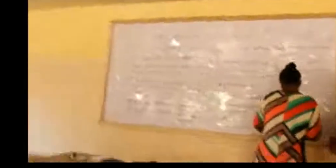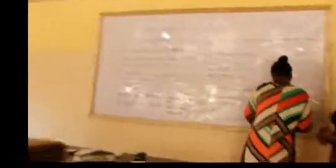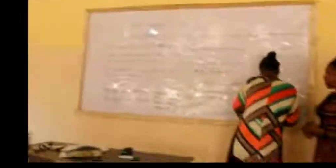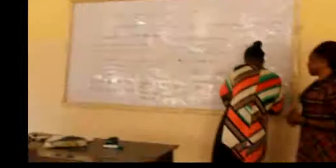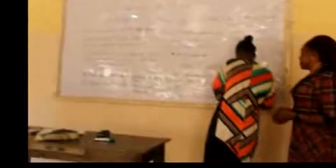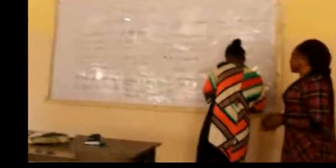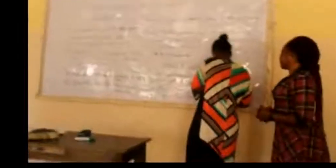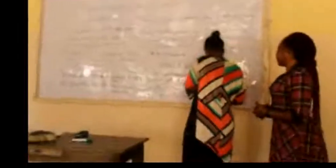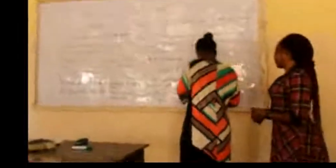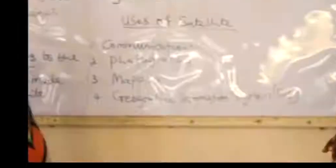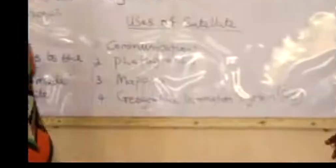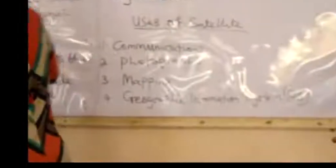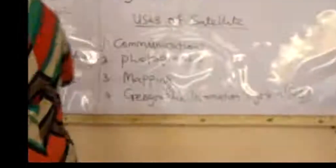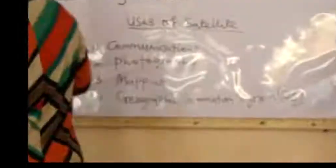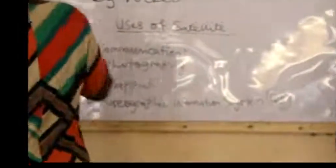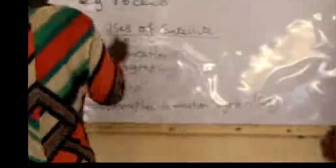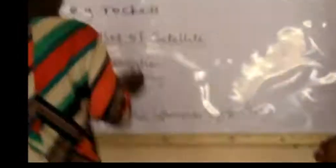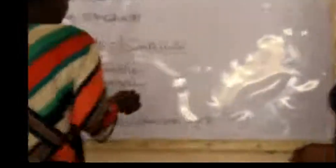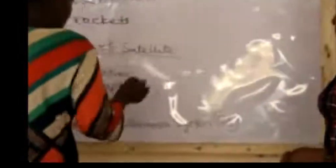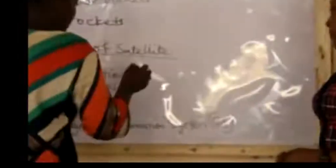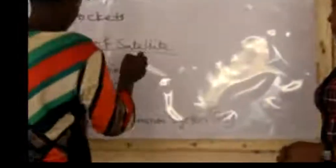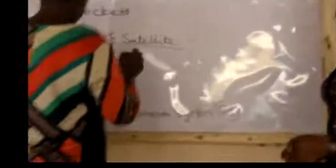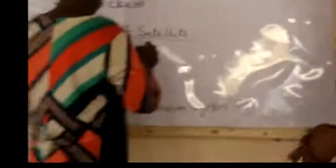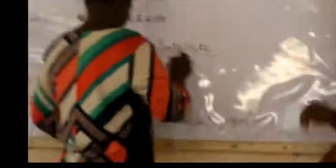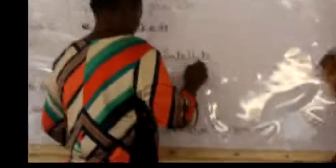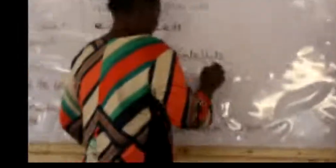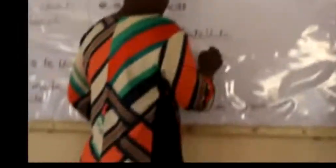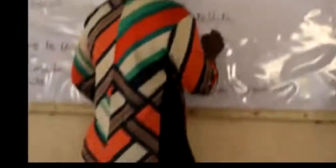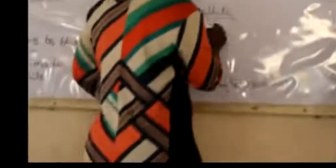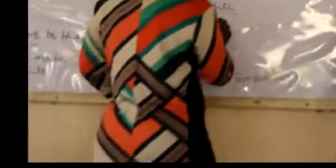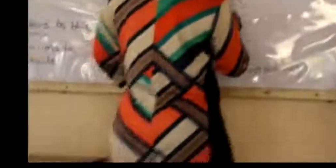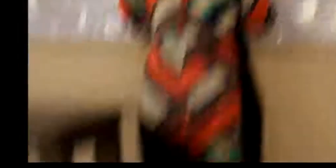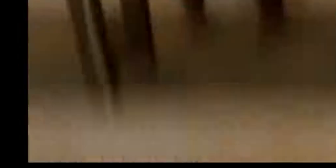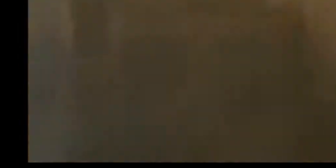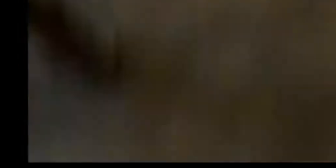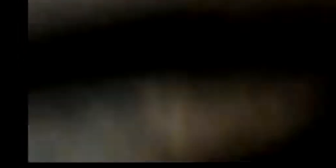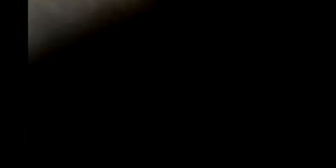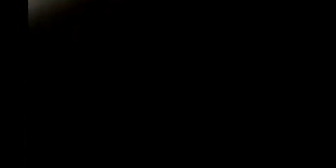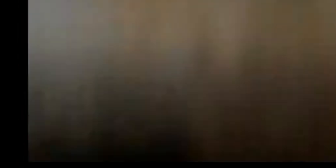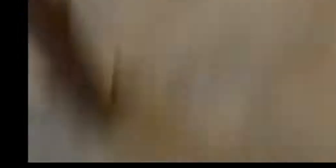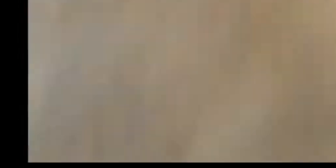Geographic Position System.